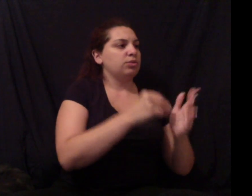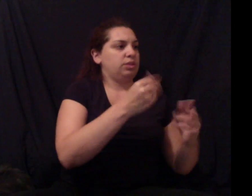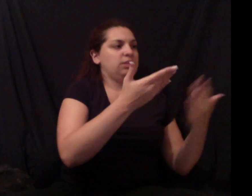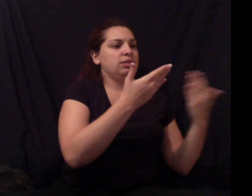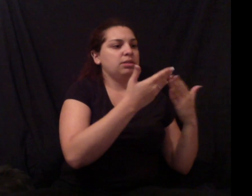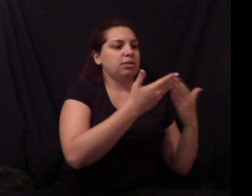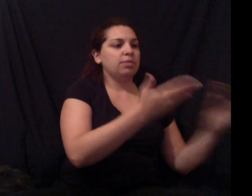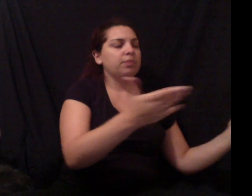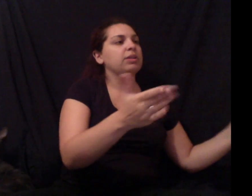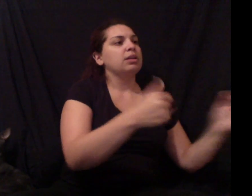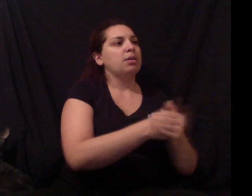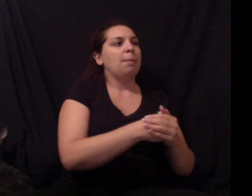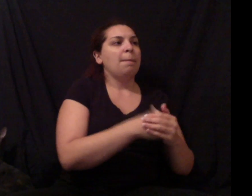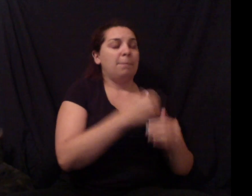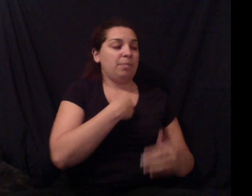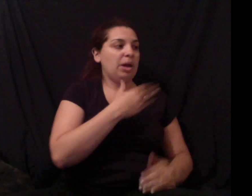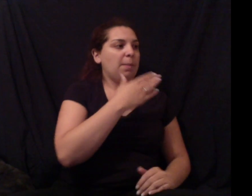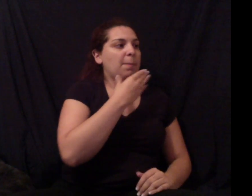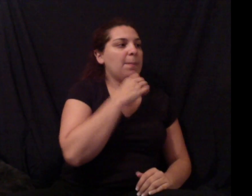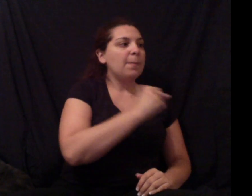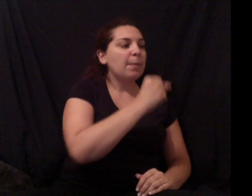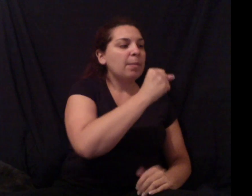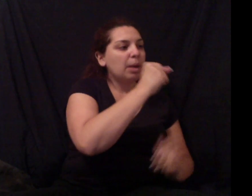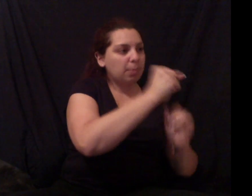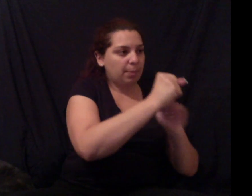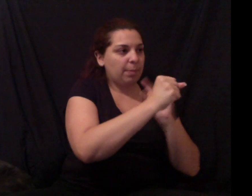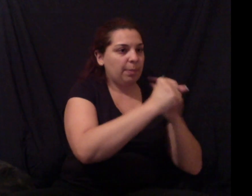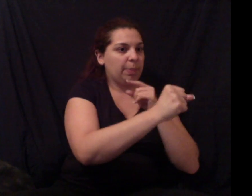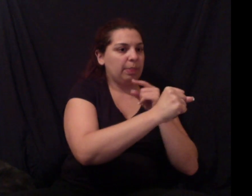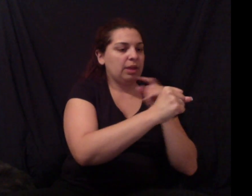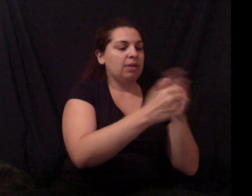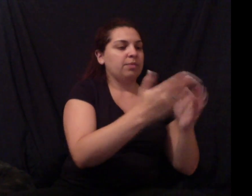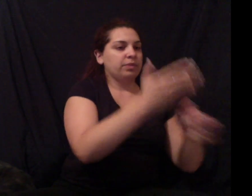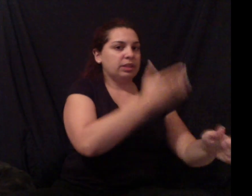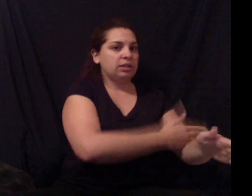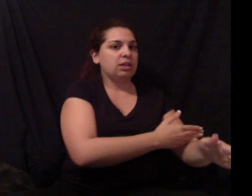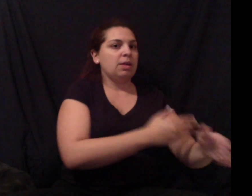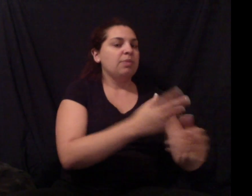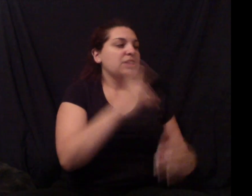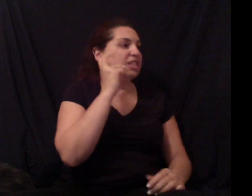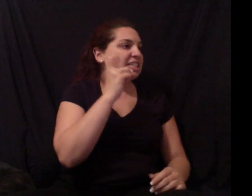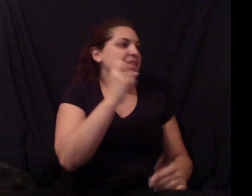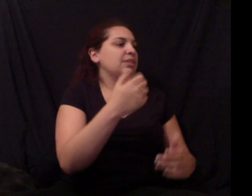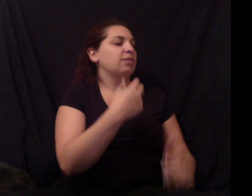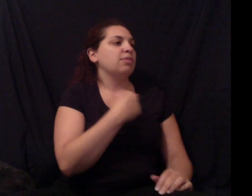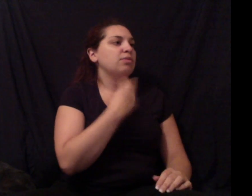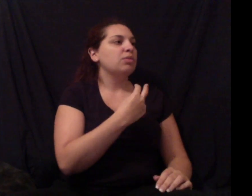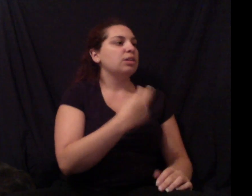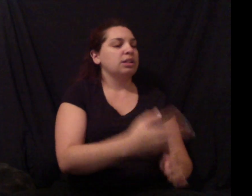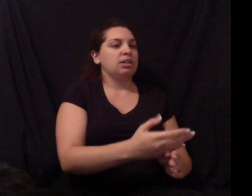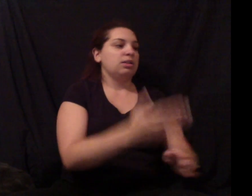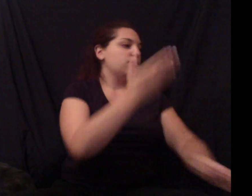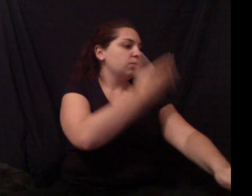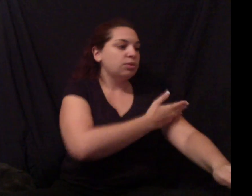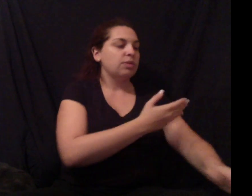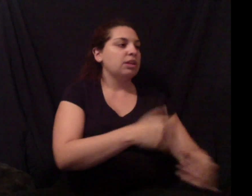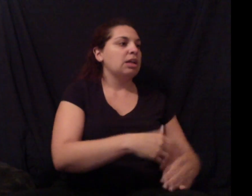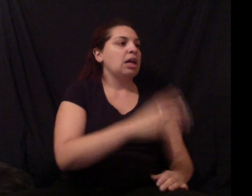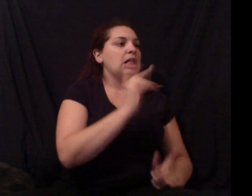my microphone already, which has, up the quality of my audio. Early on, I was able to upgrade